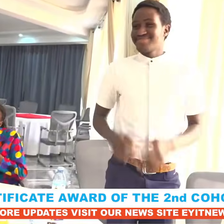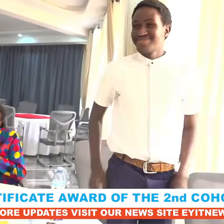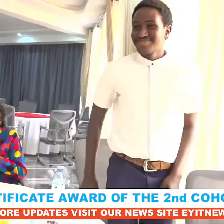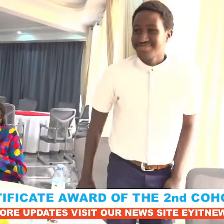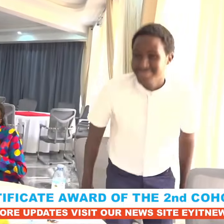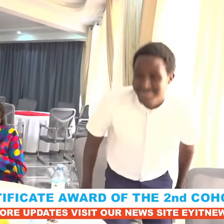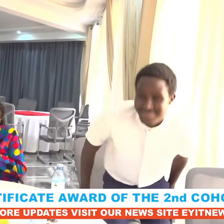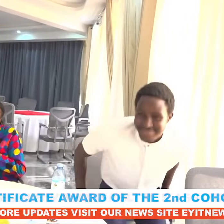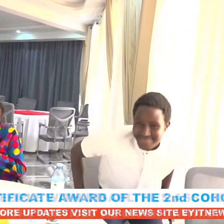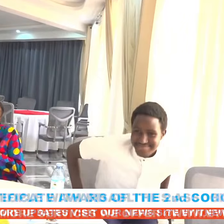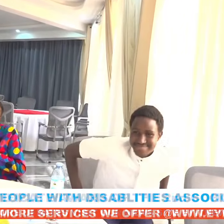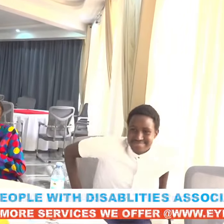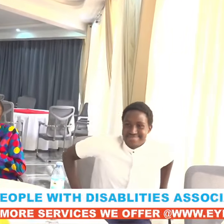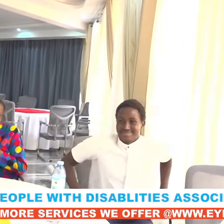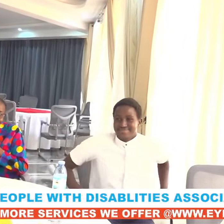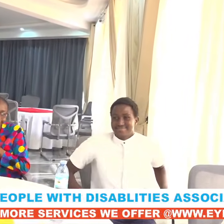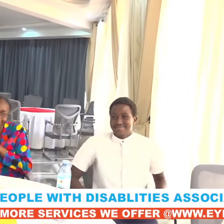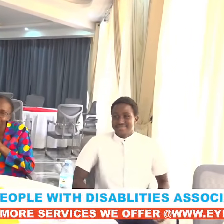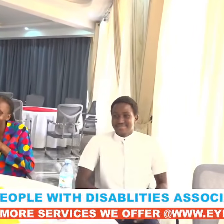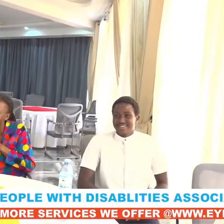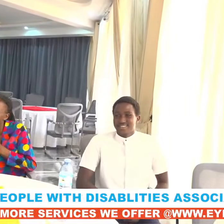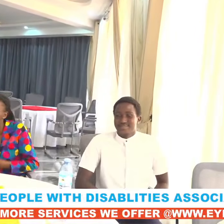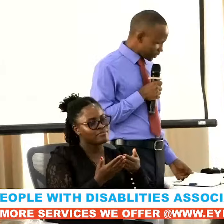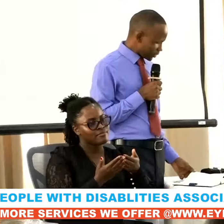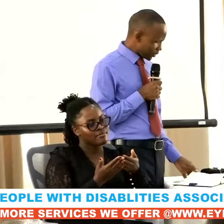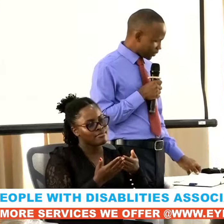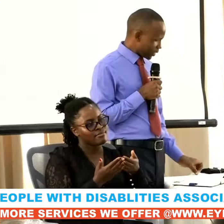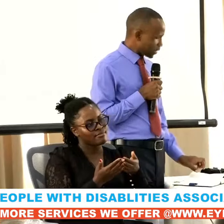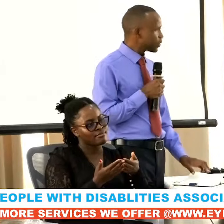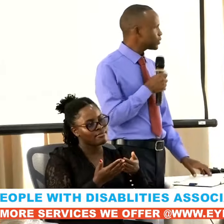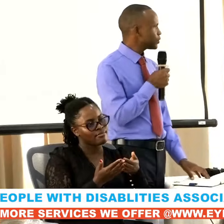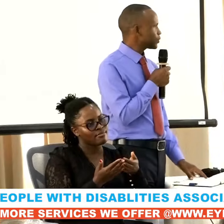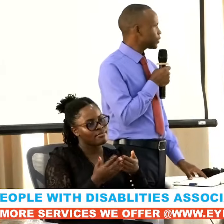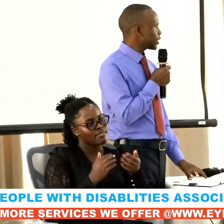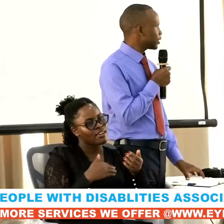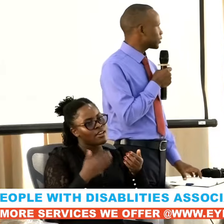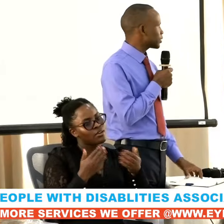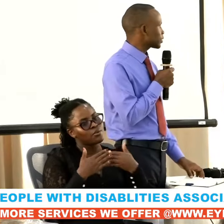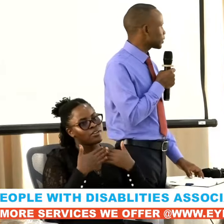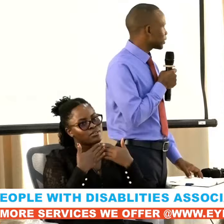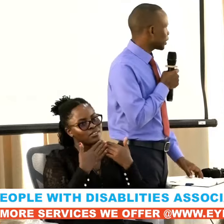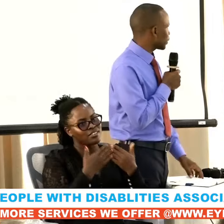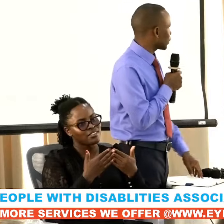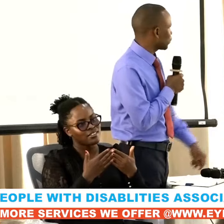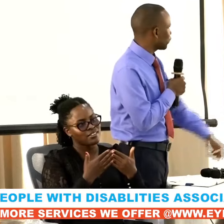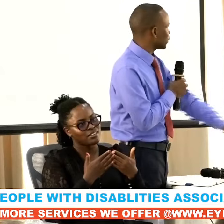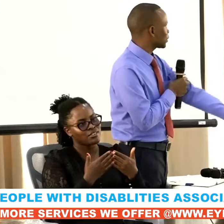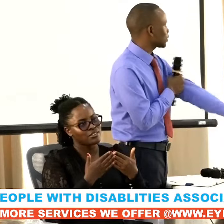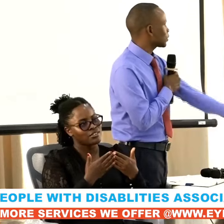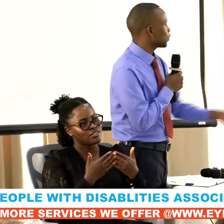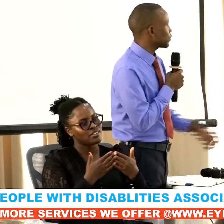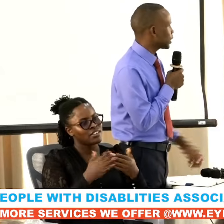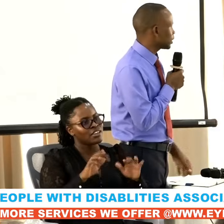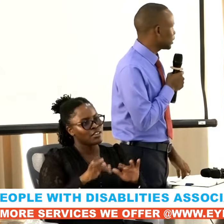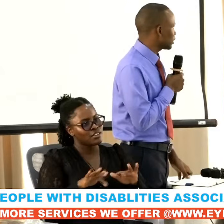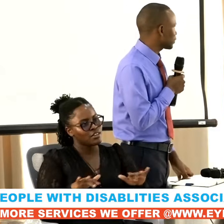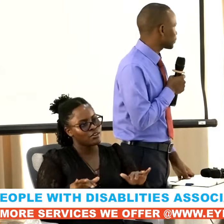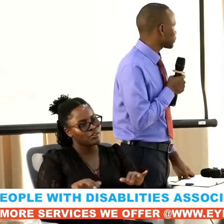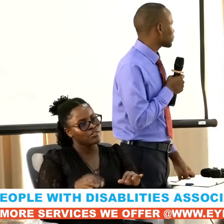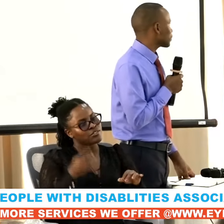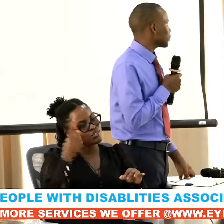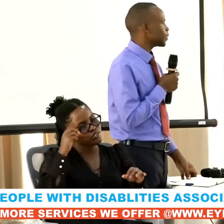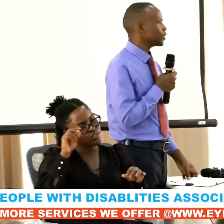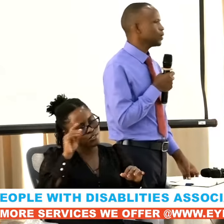Yeah, thank you, Hussein. Otherwise, I want to thank the Office of the